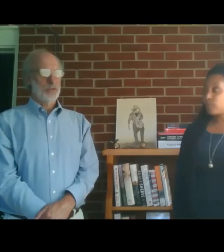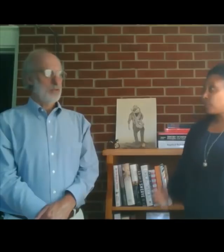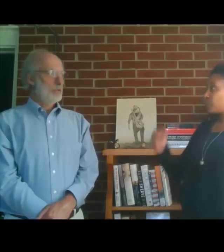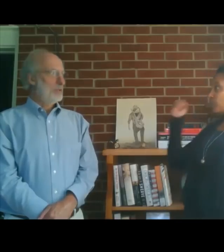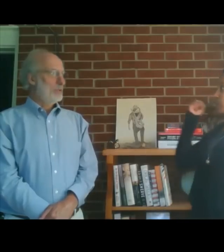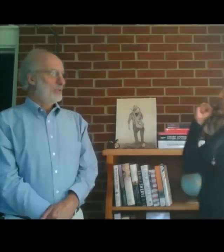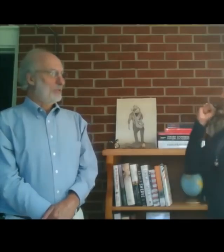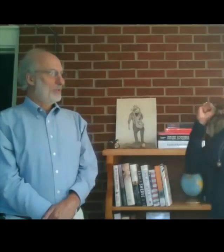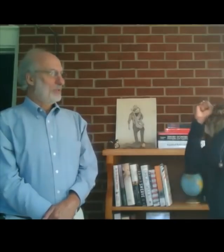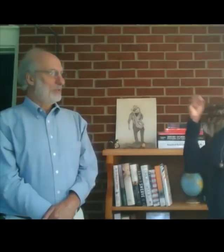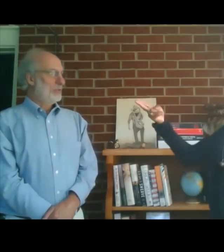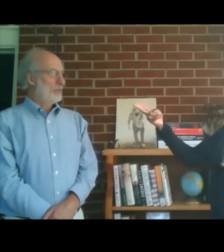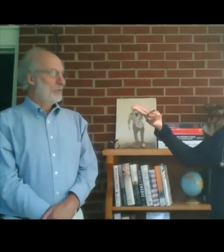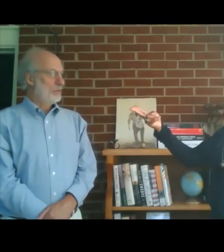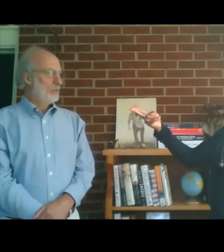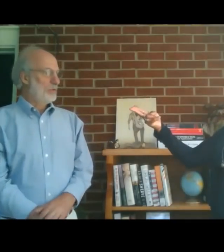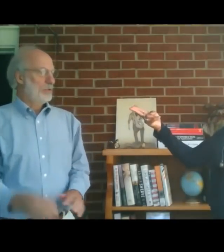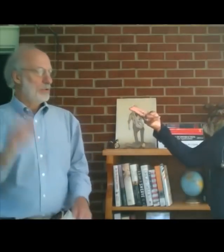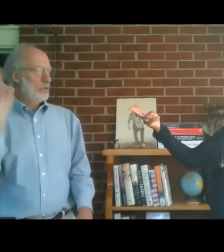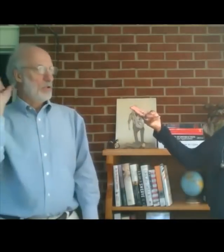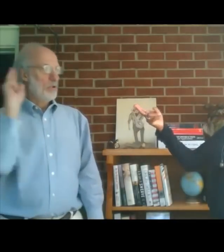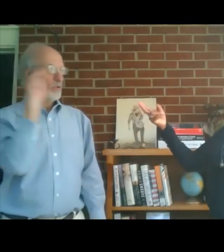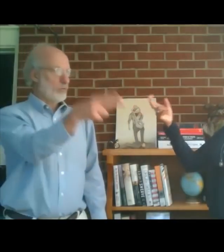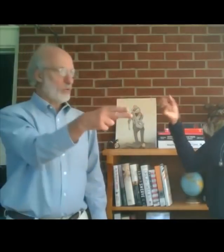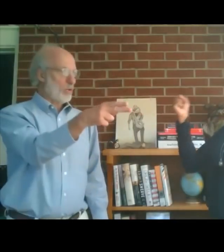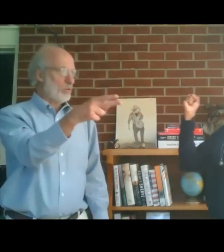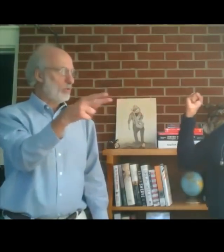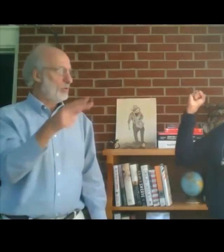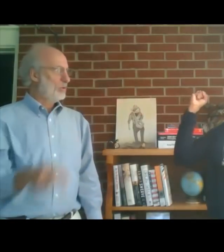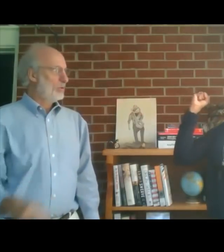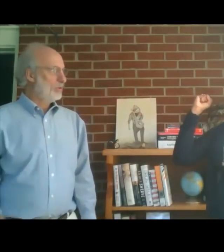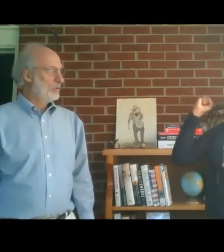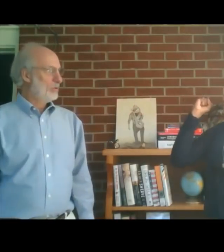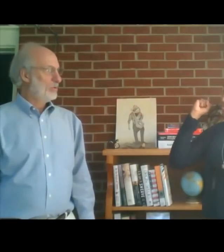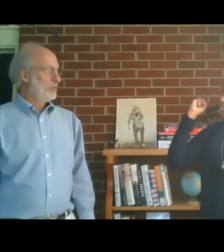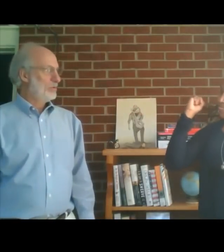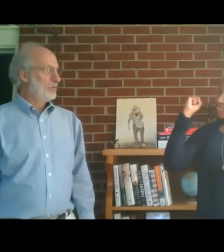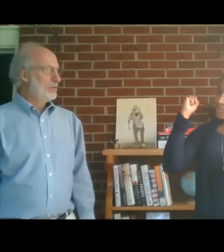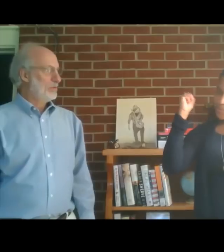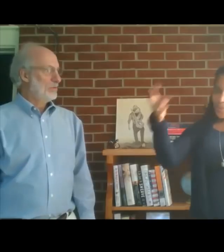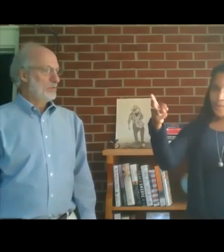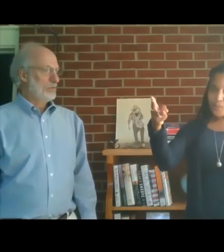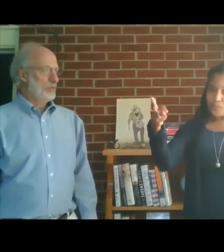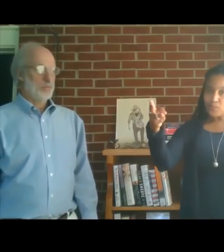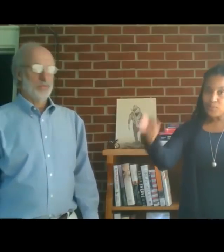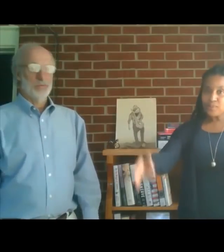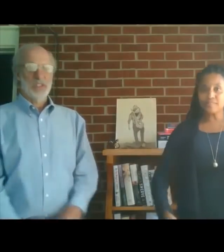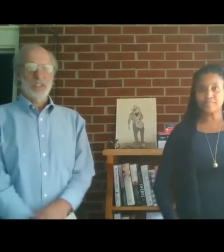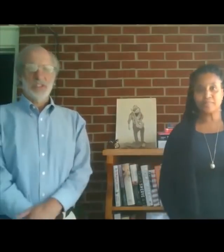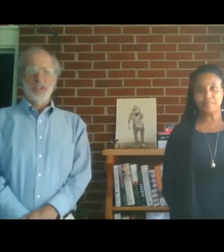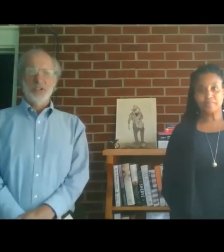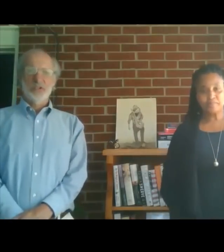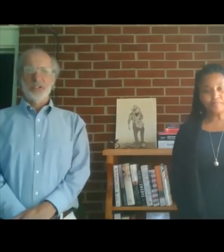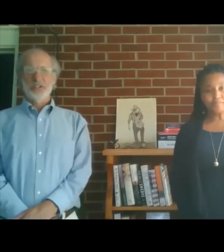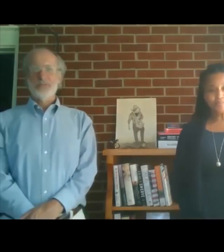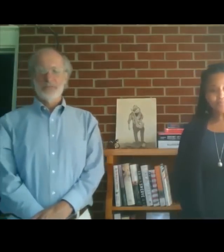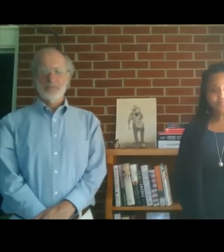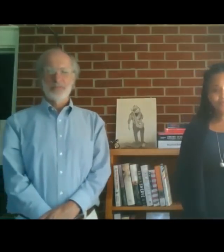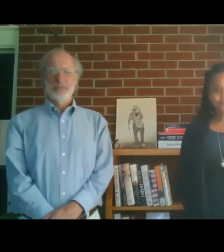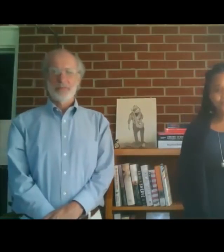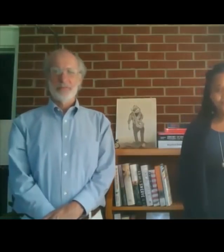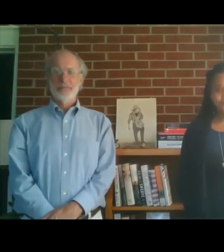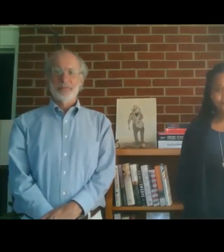throw. Throw. Throw. Throw. Your